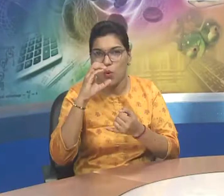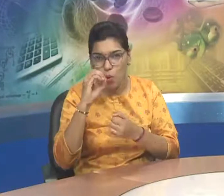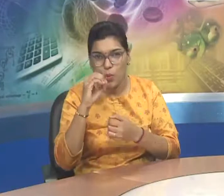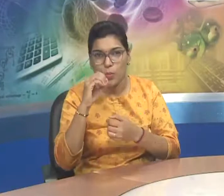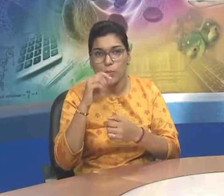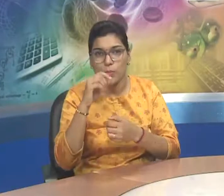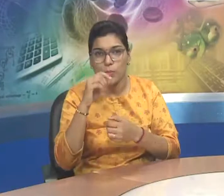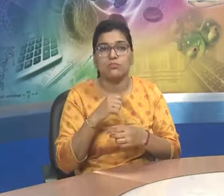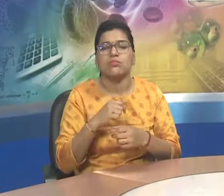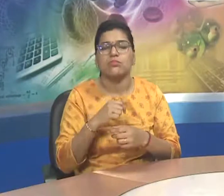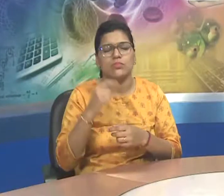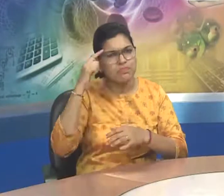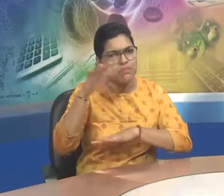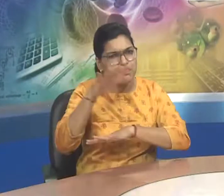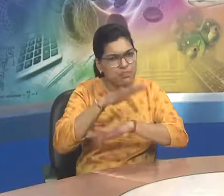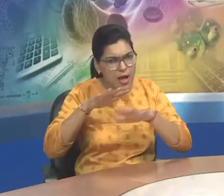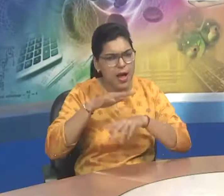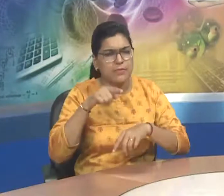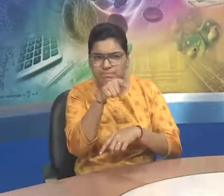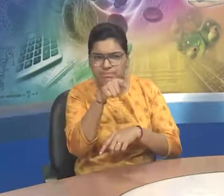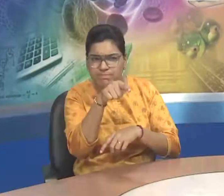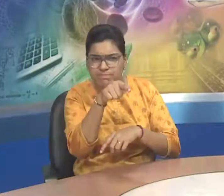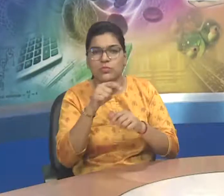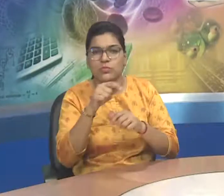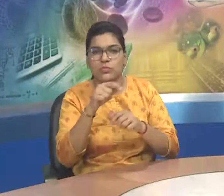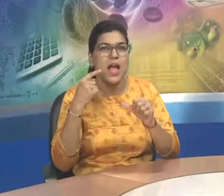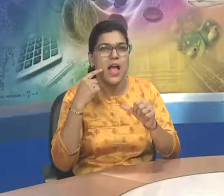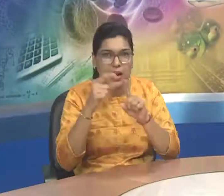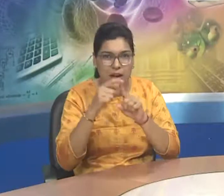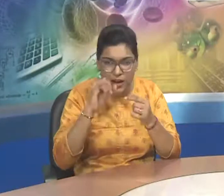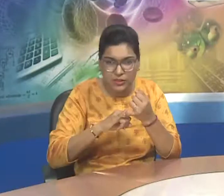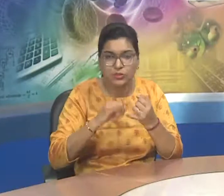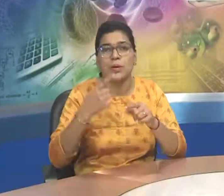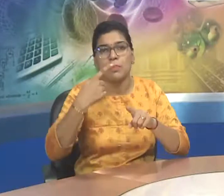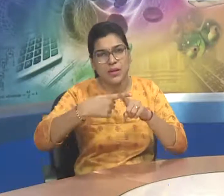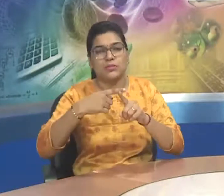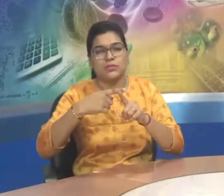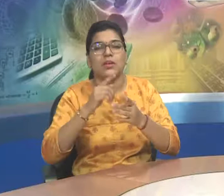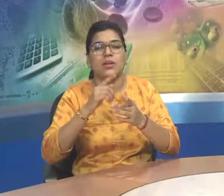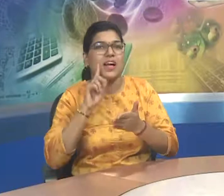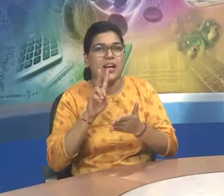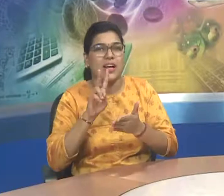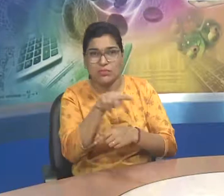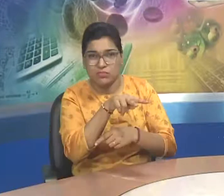UNESCO's strategy for HIV/AIDS